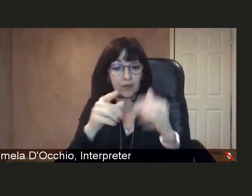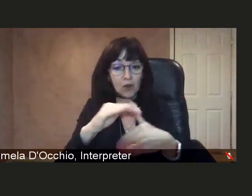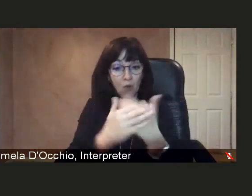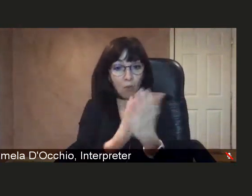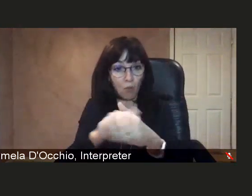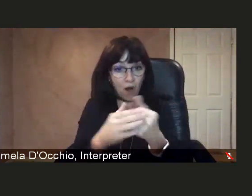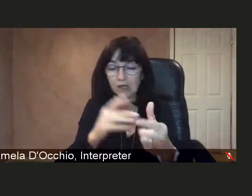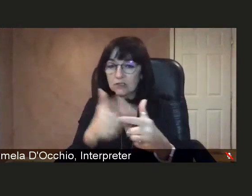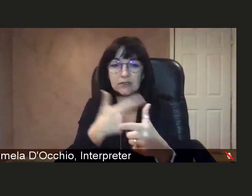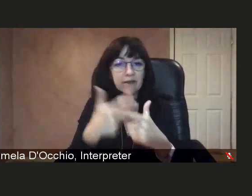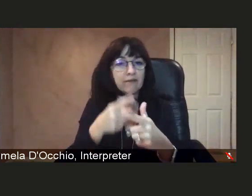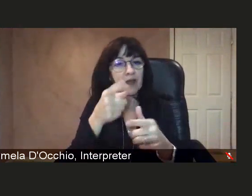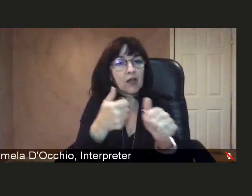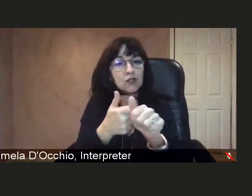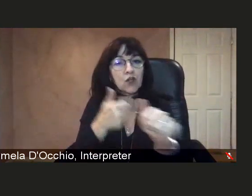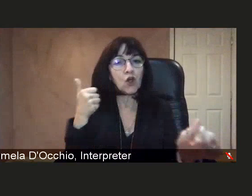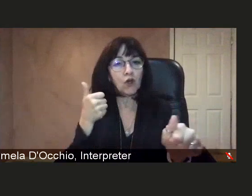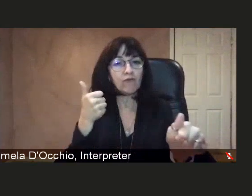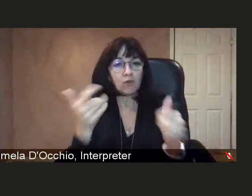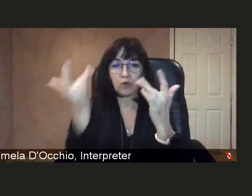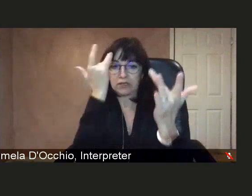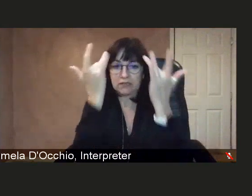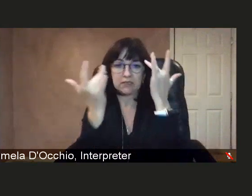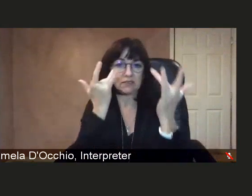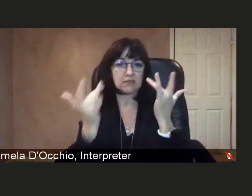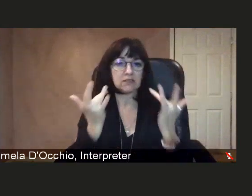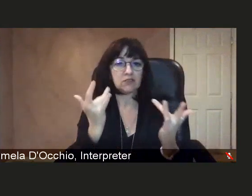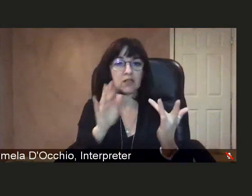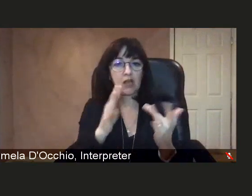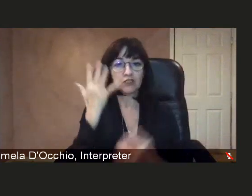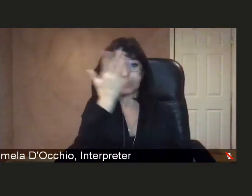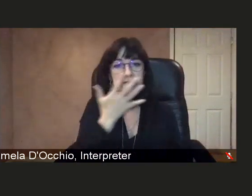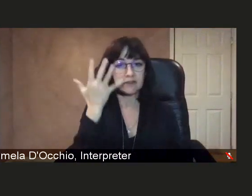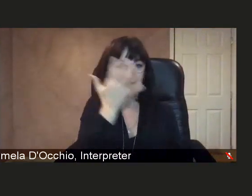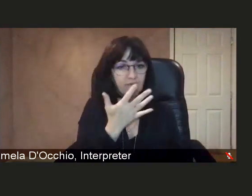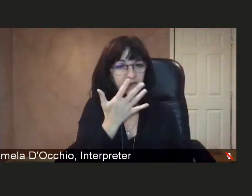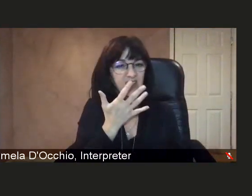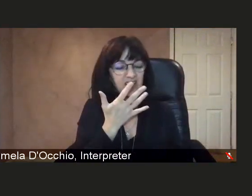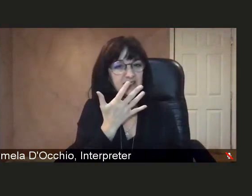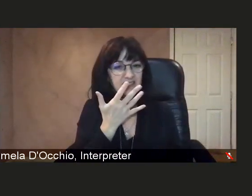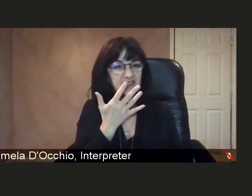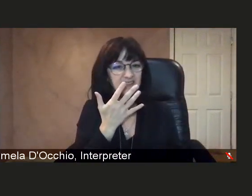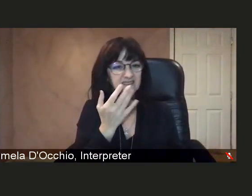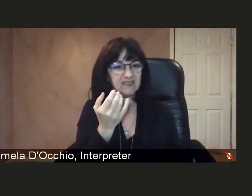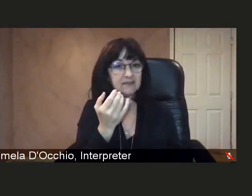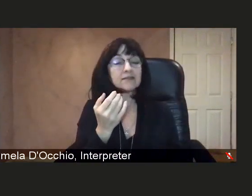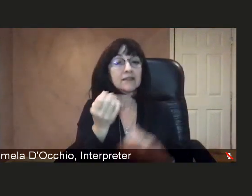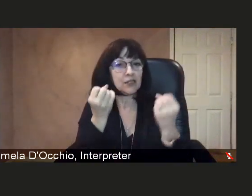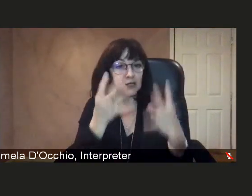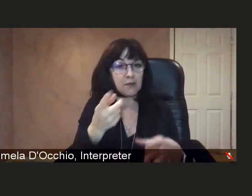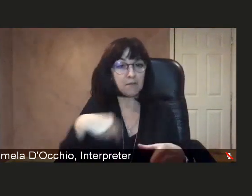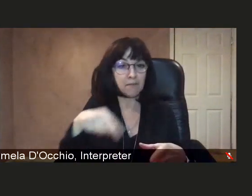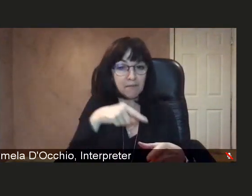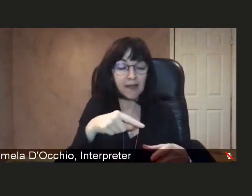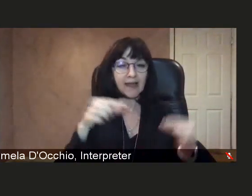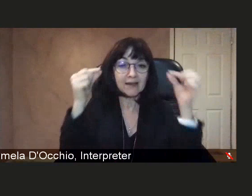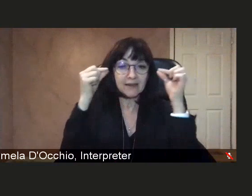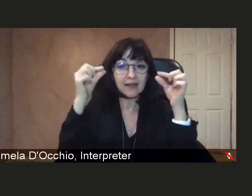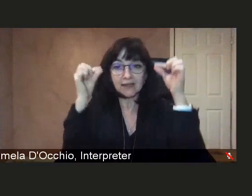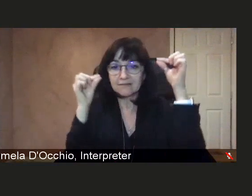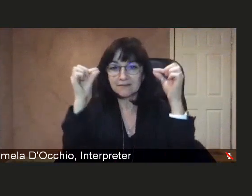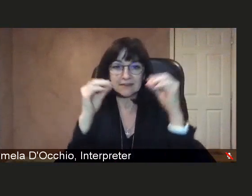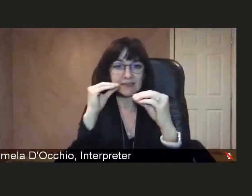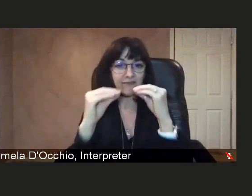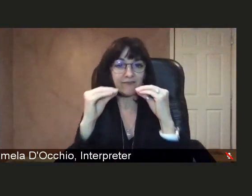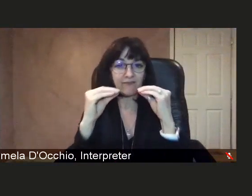It's hard to imagine how many times that we all touch our face, especially those of us who wear glasses and we readjust and things of that